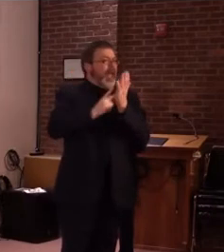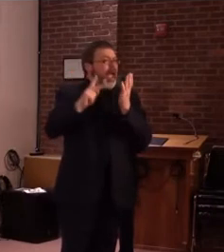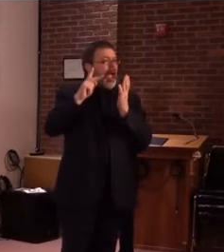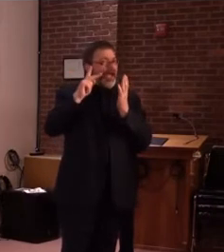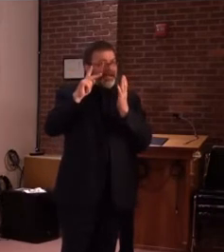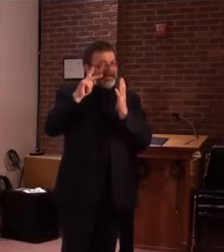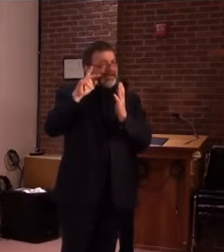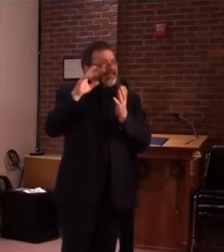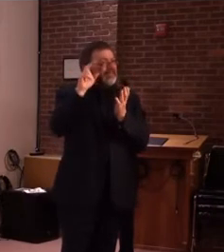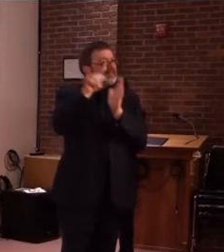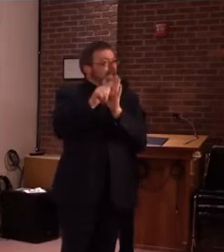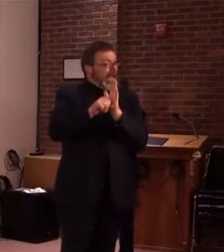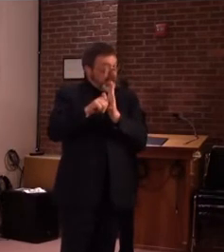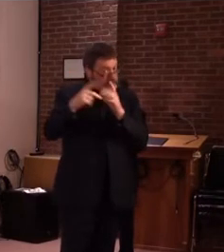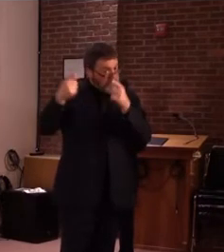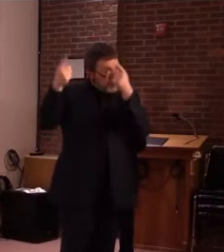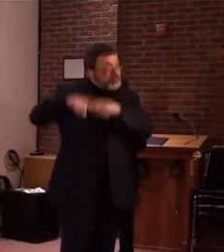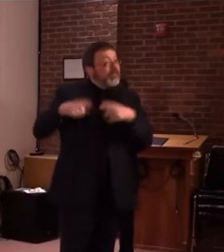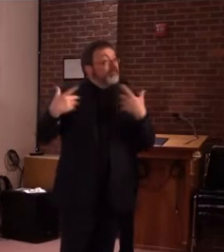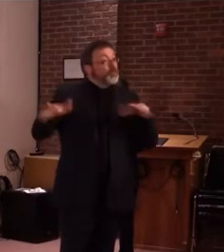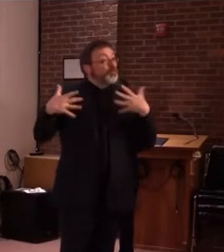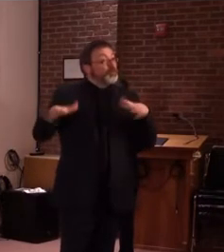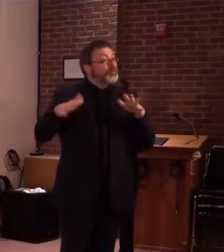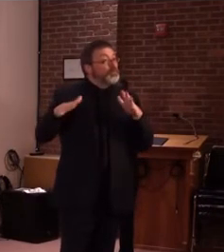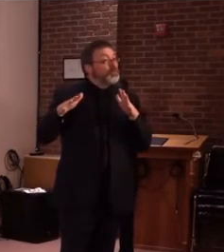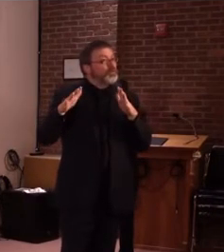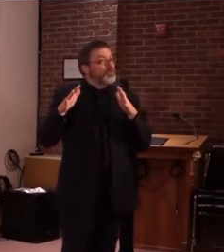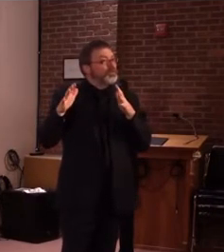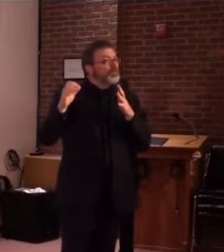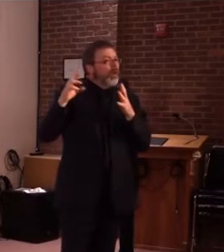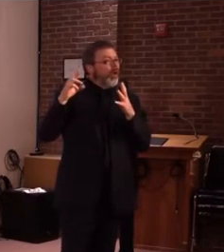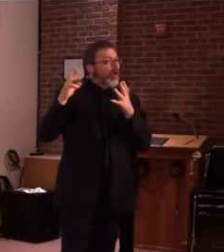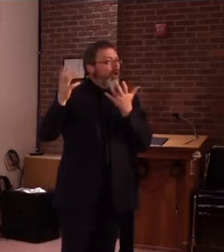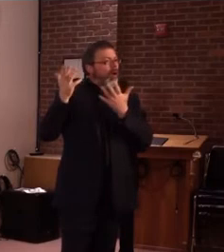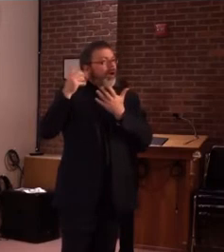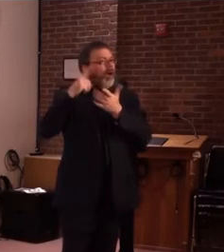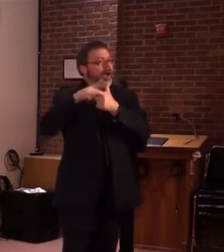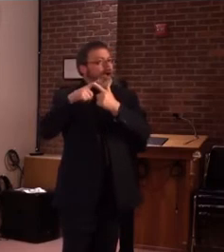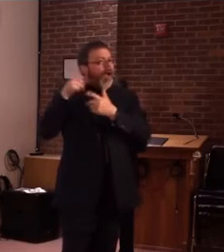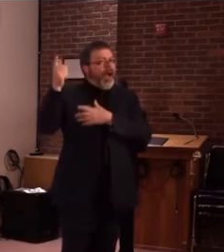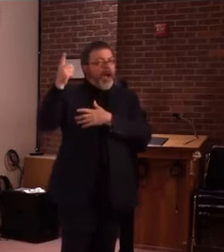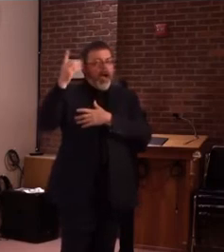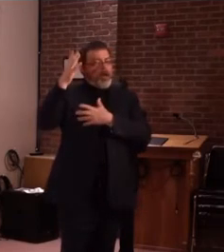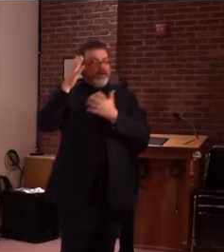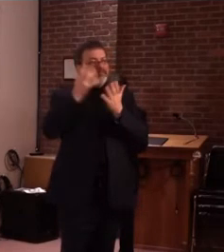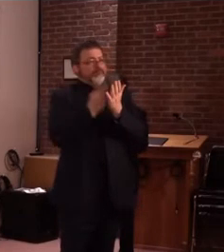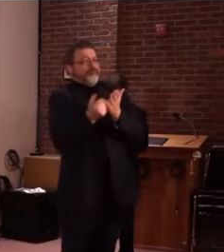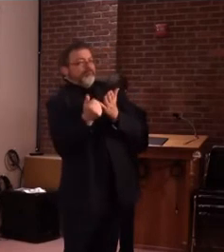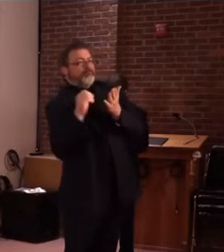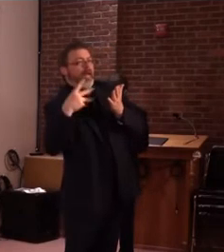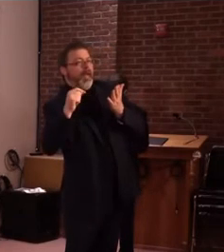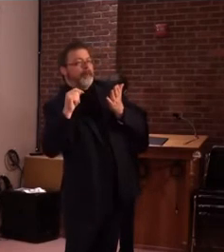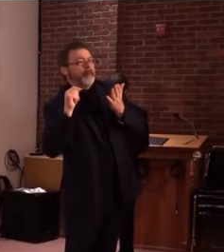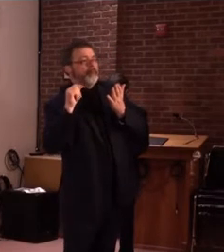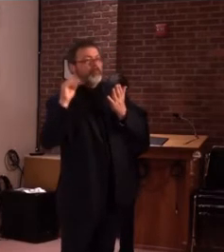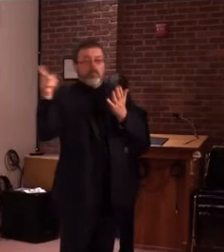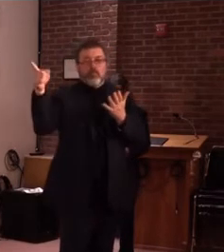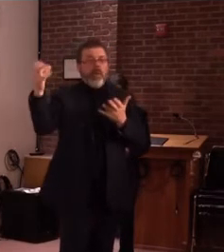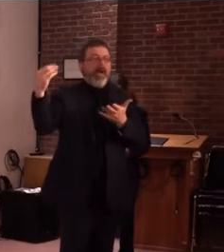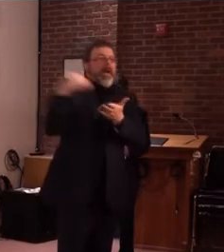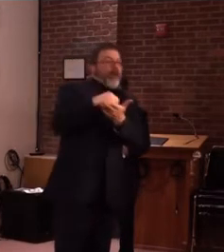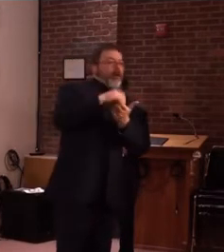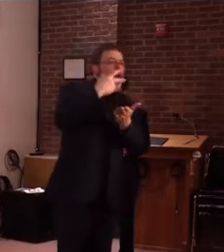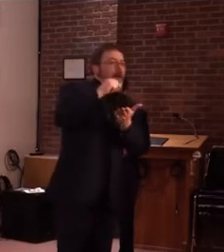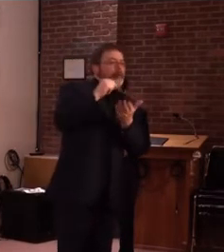and then opt out if we don't need it. I think you want the opt-in version. Any headway there? Yeah, no,